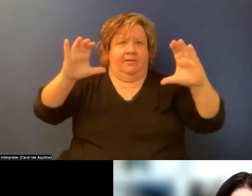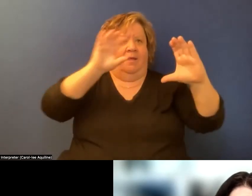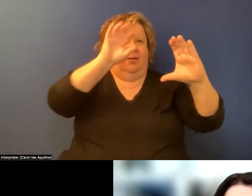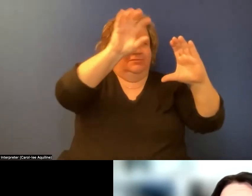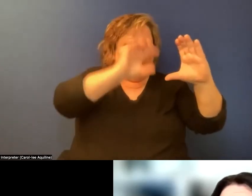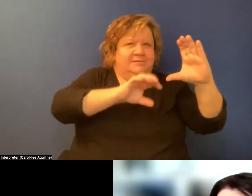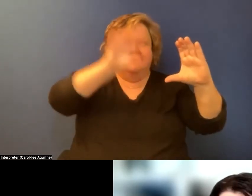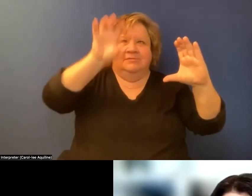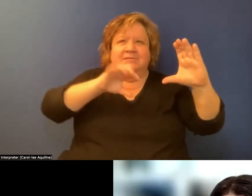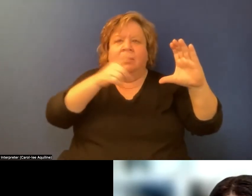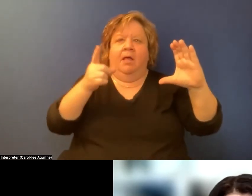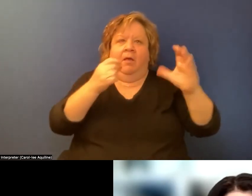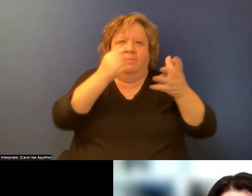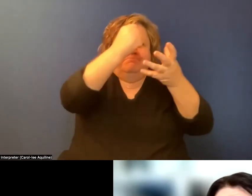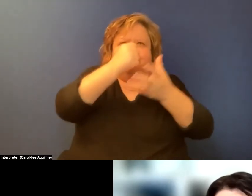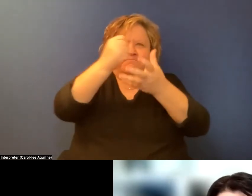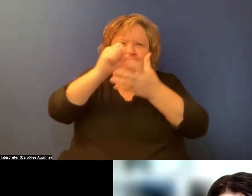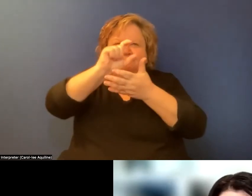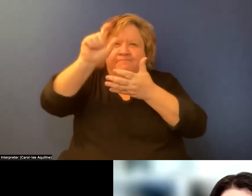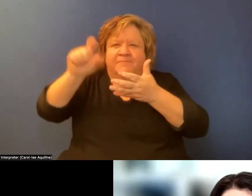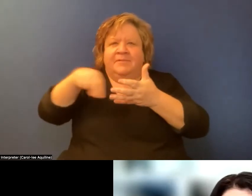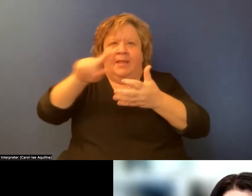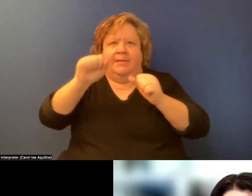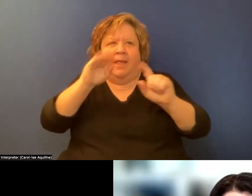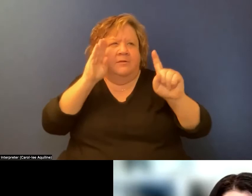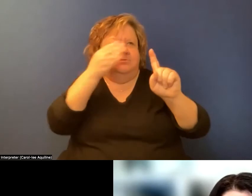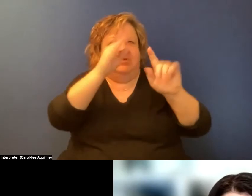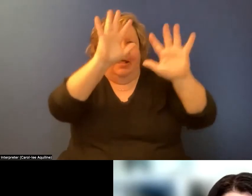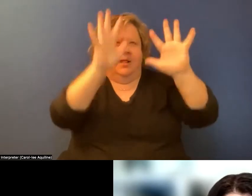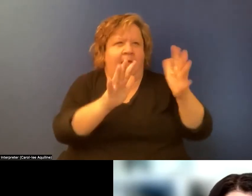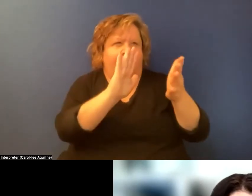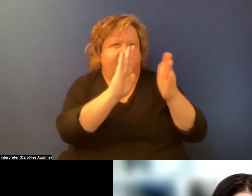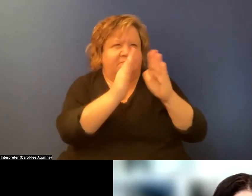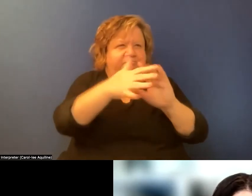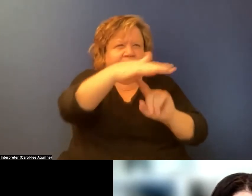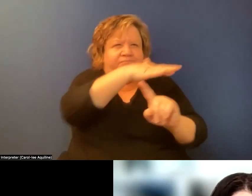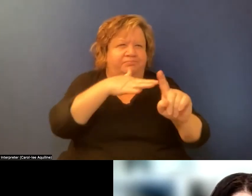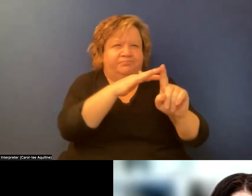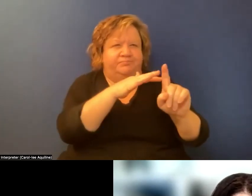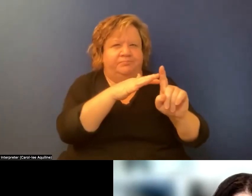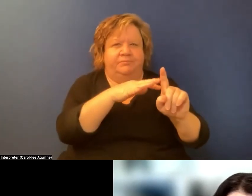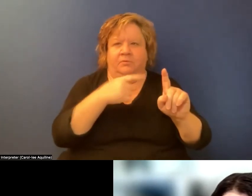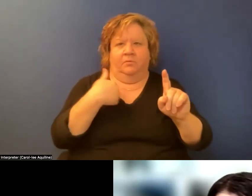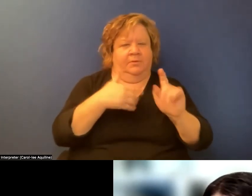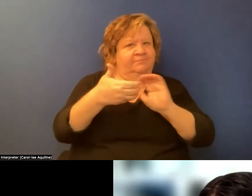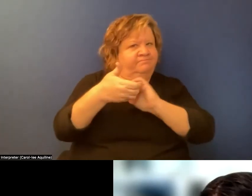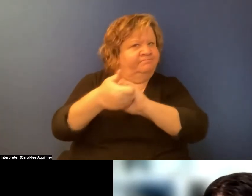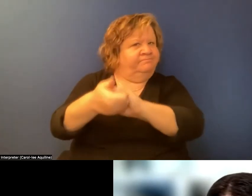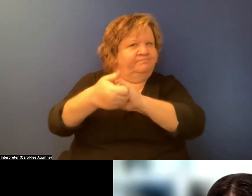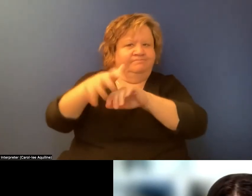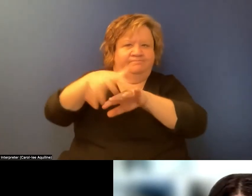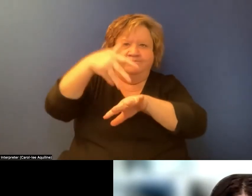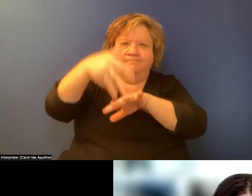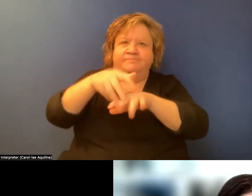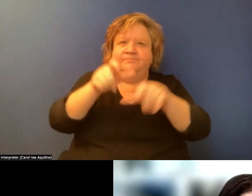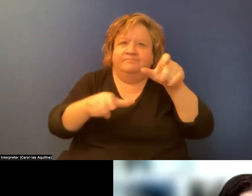developed obviously in close consultation with Indigenous peoples. So we're very excited about that. And I do know that links will